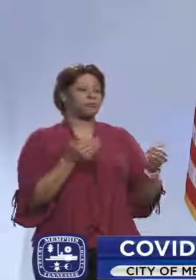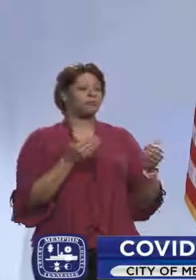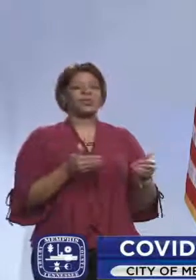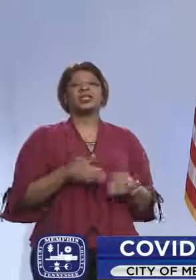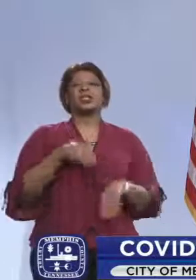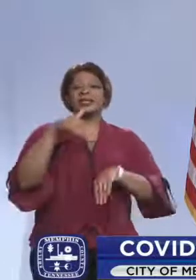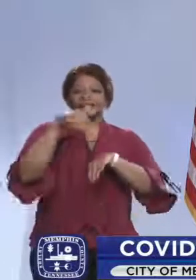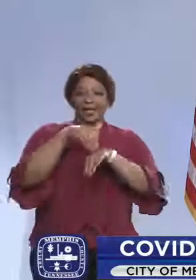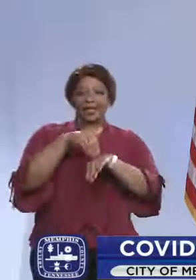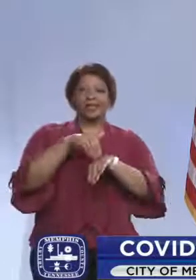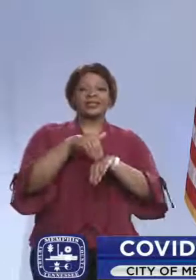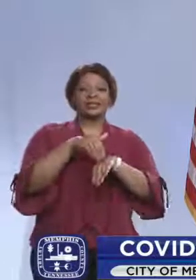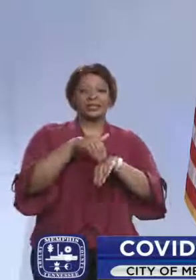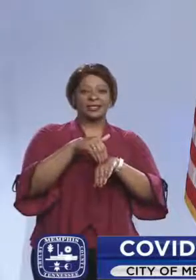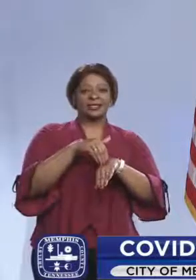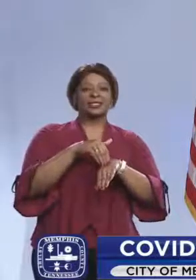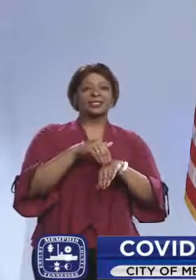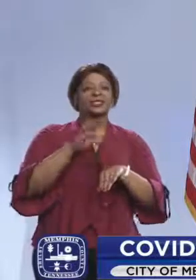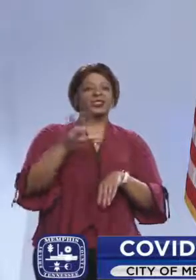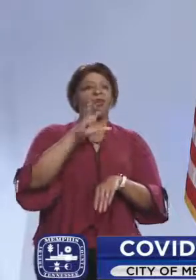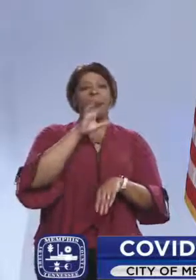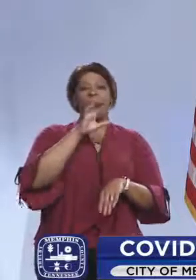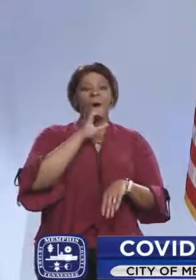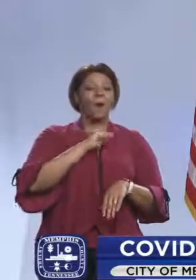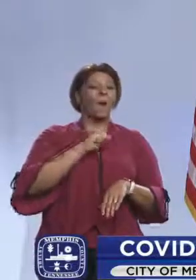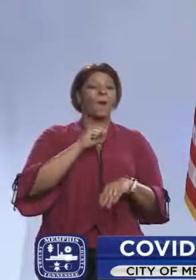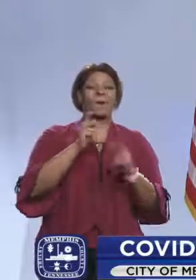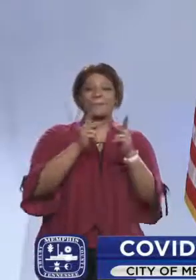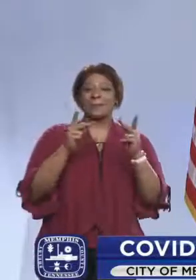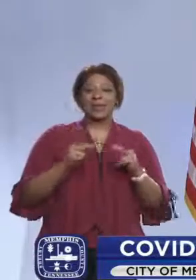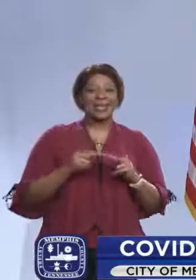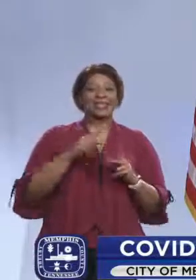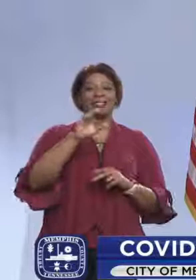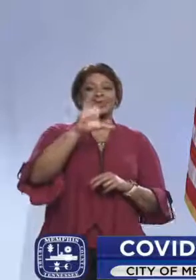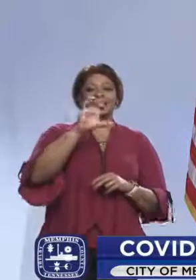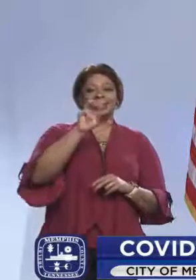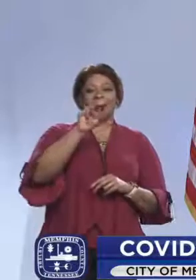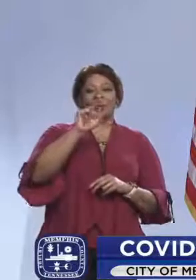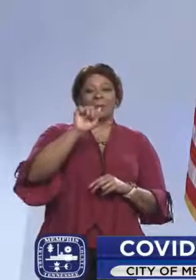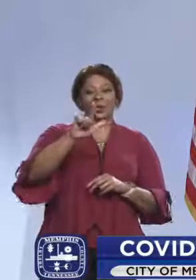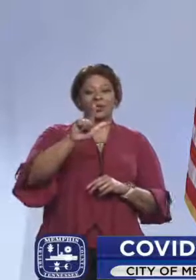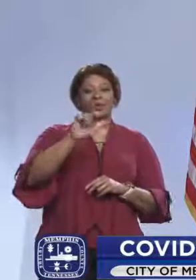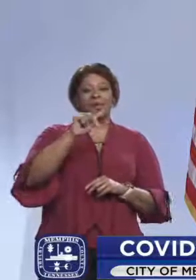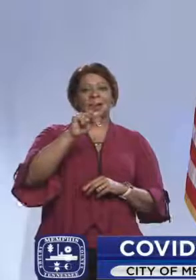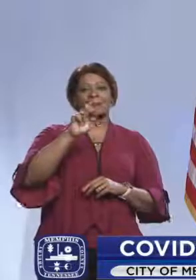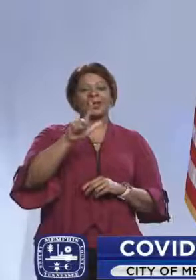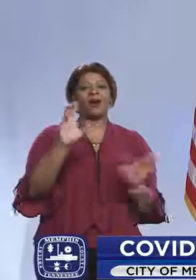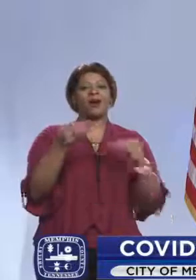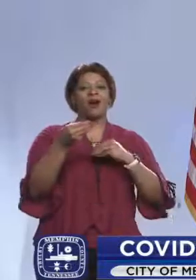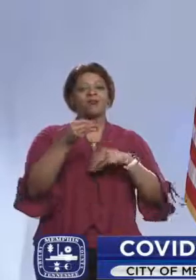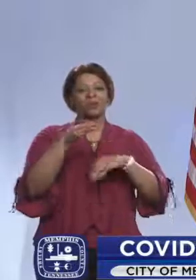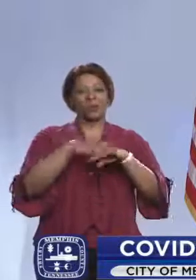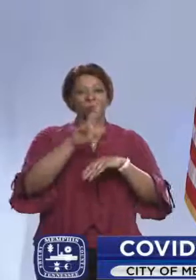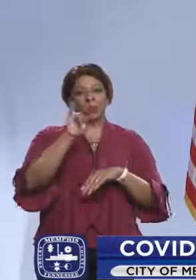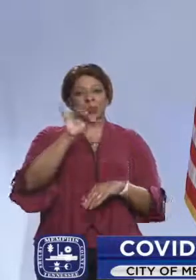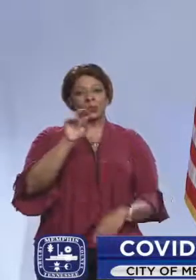it's at your old stomping grounds, the Commercial Appeal office building on Union.